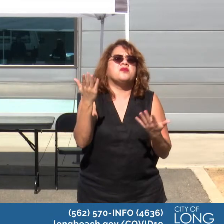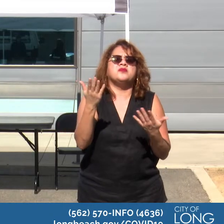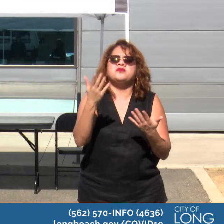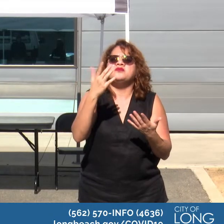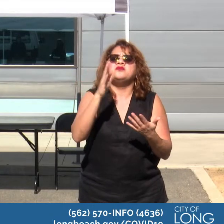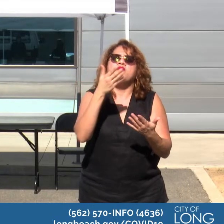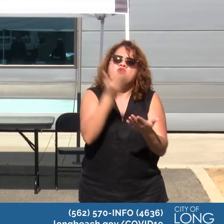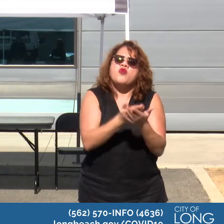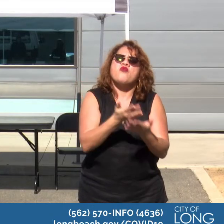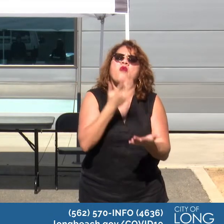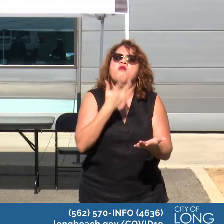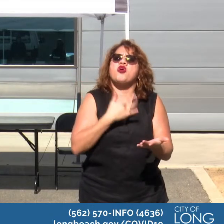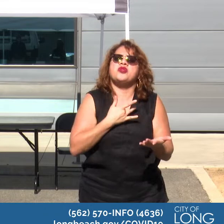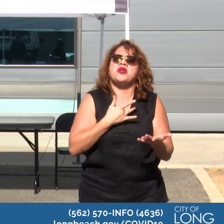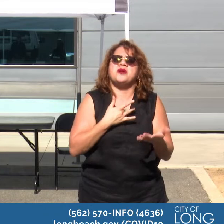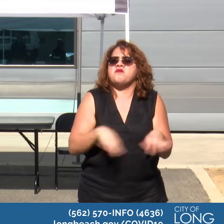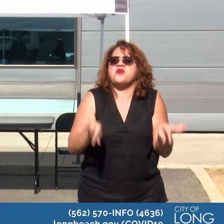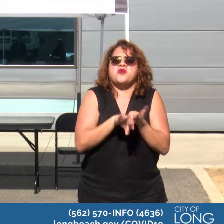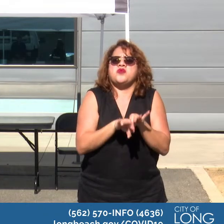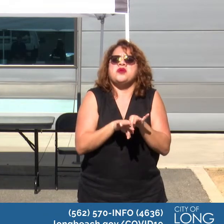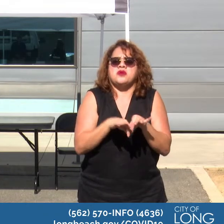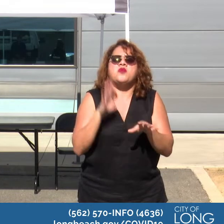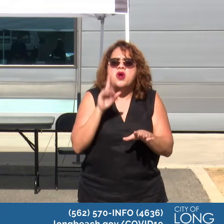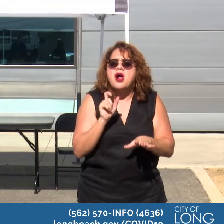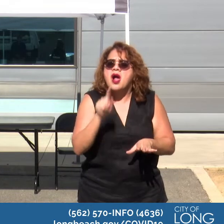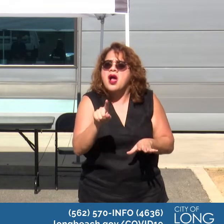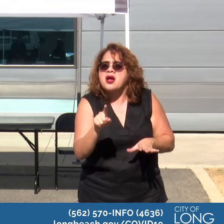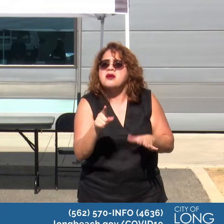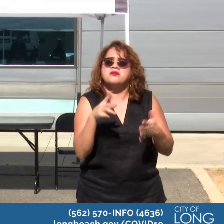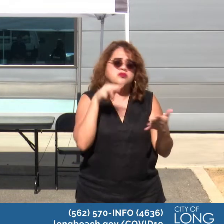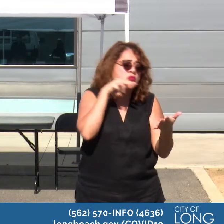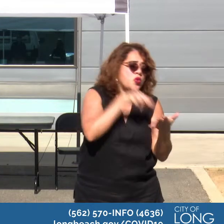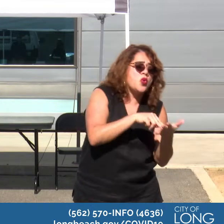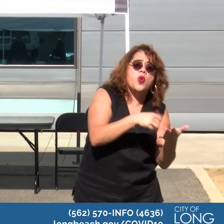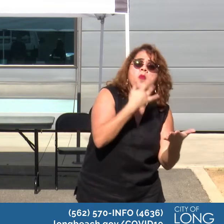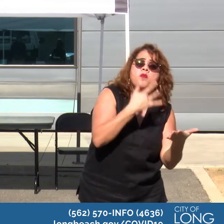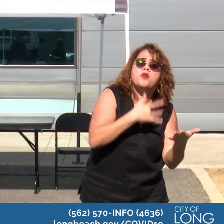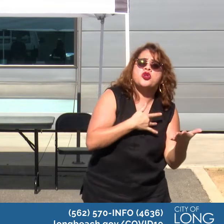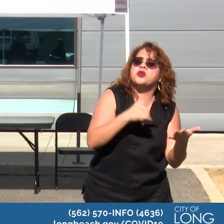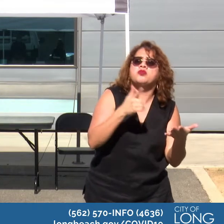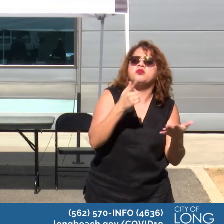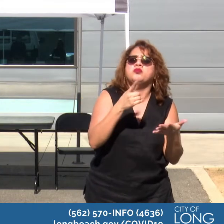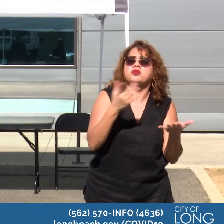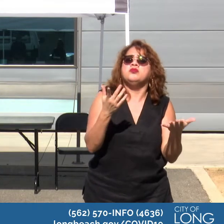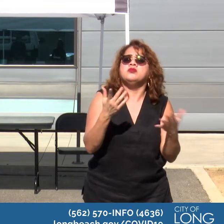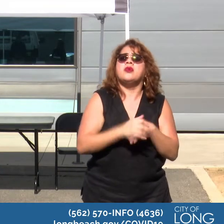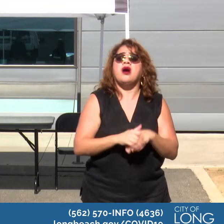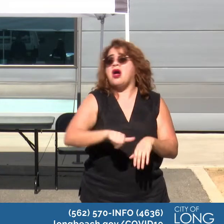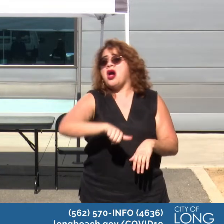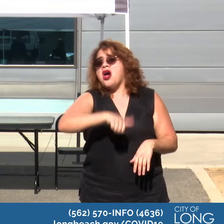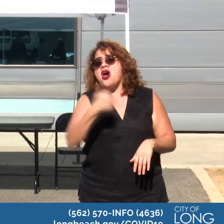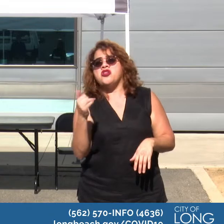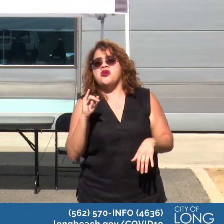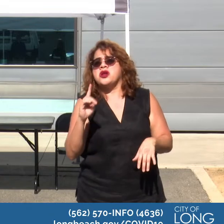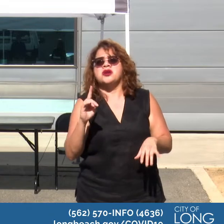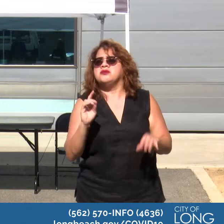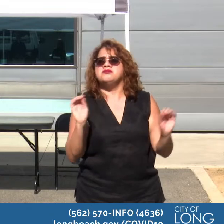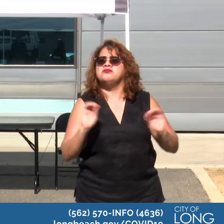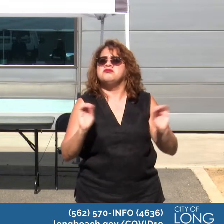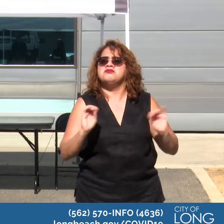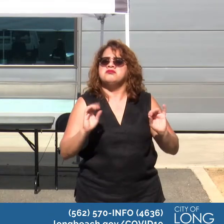be asking and looking at the birth dates. Aside from that, we don't ask for any other ID. We are looking for people